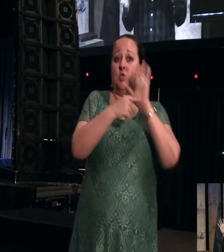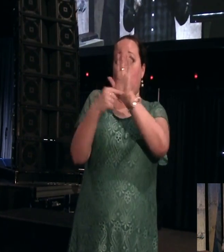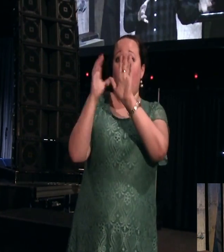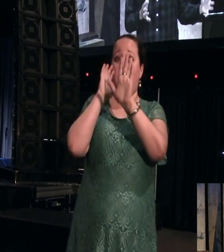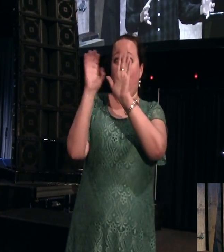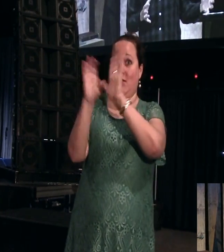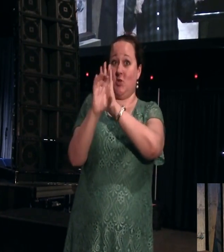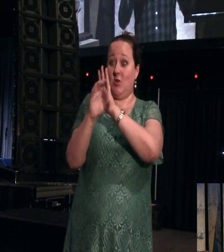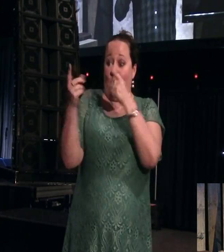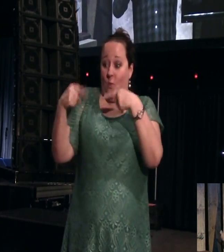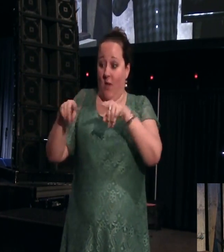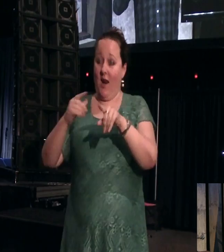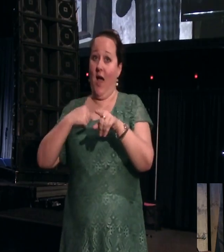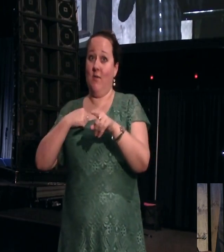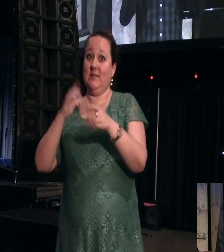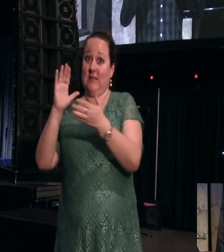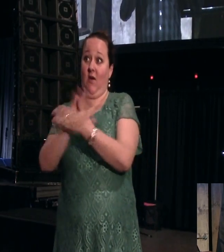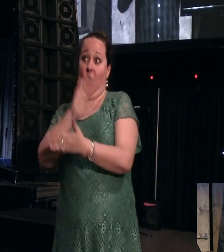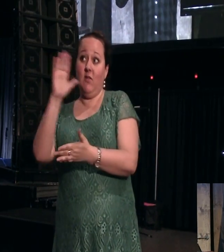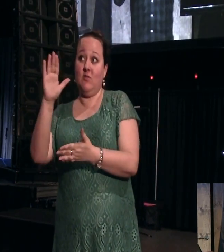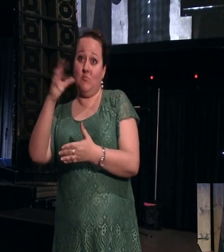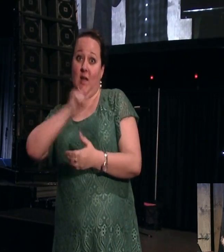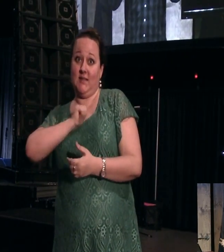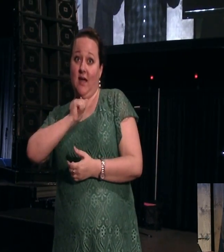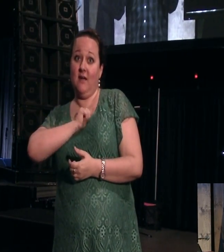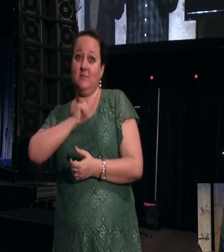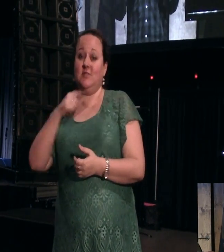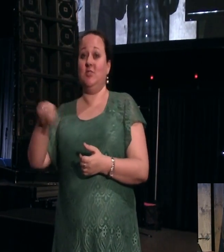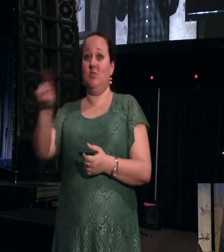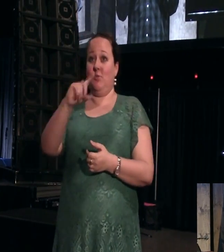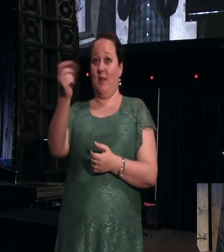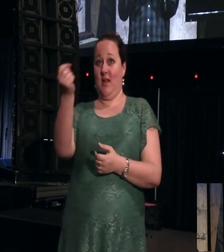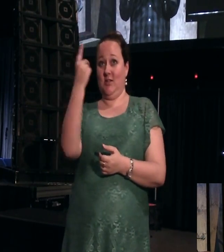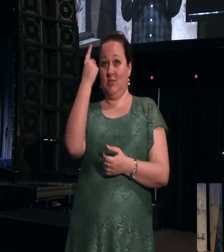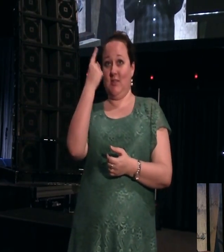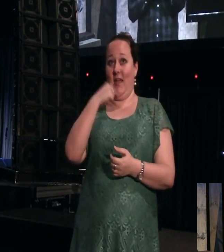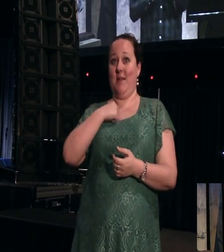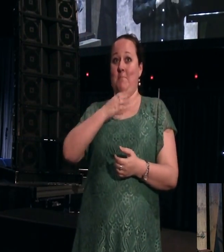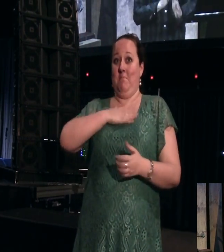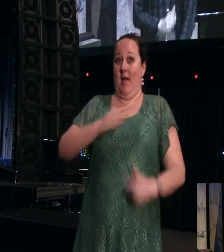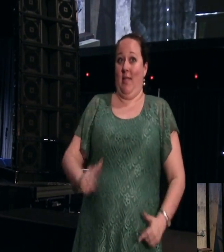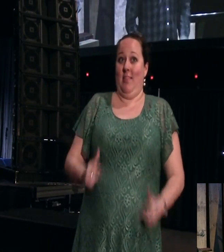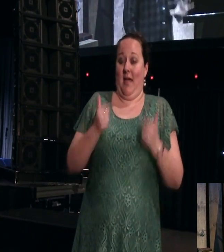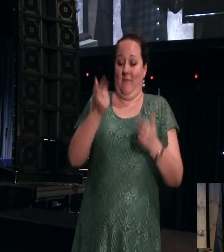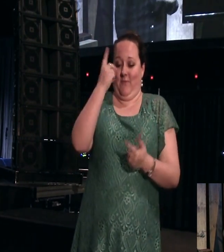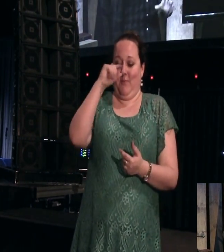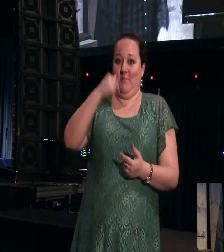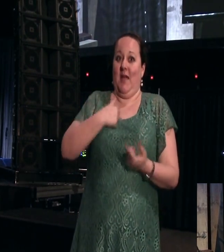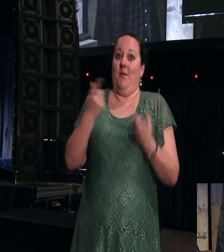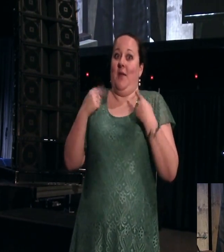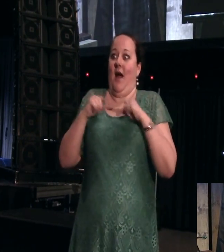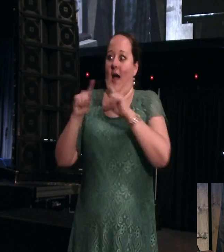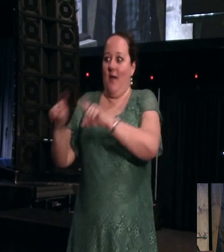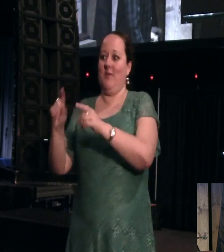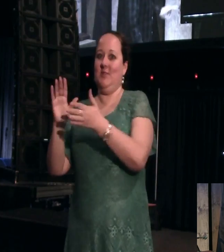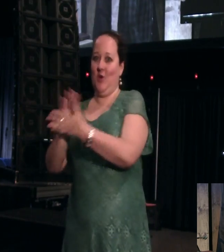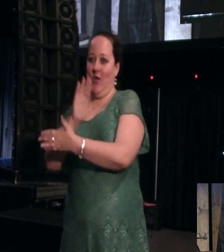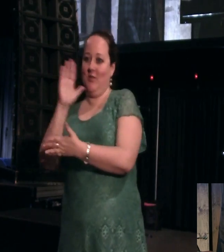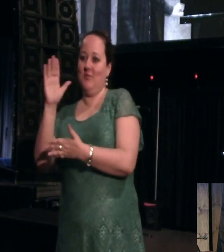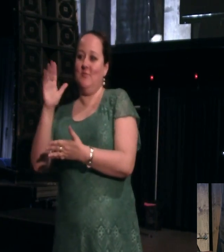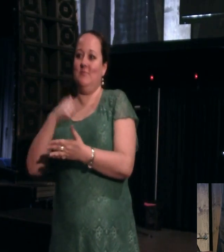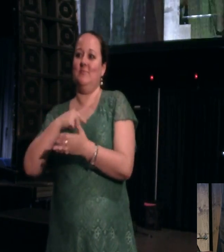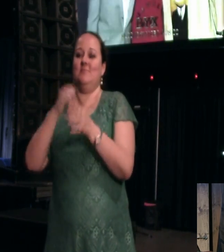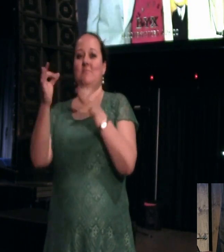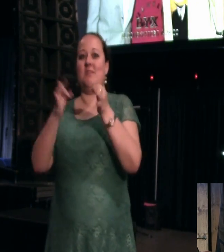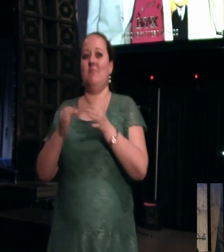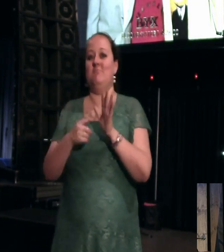only fair for me to show you some pictures from the time that I was in college so you can kind of get a feel for what life looked like for